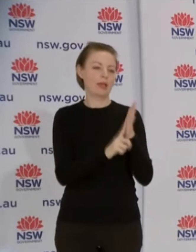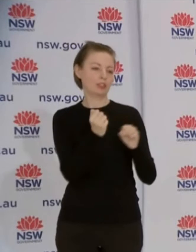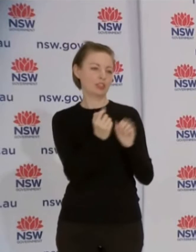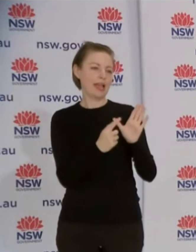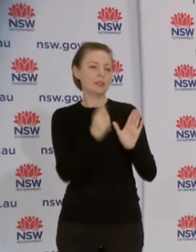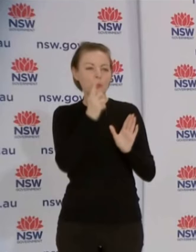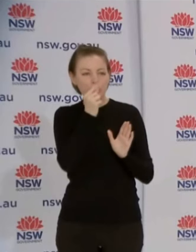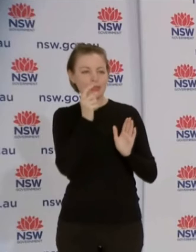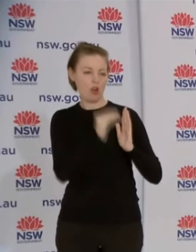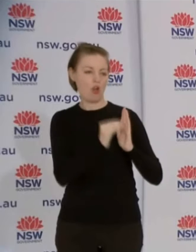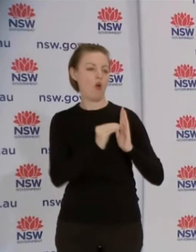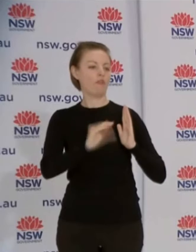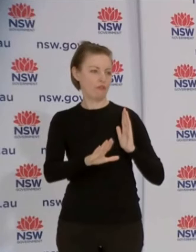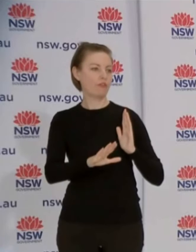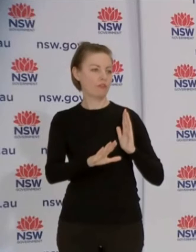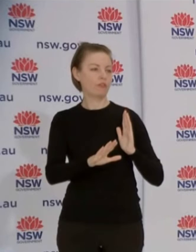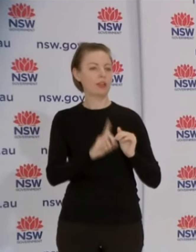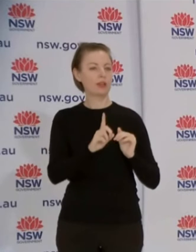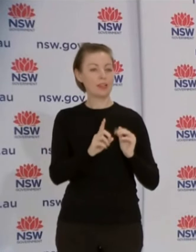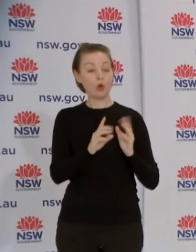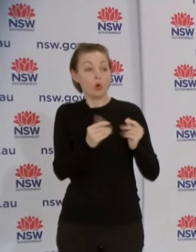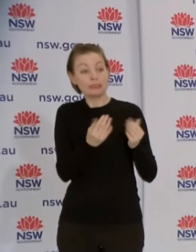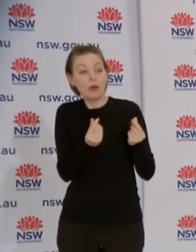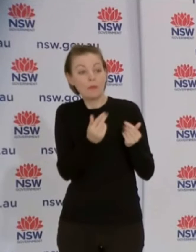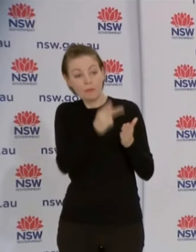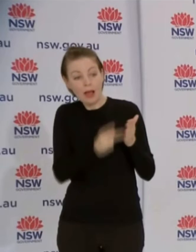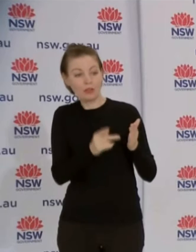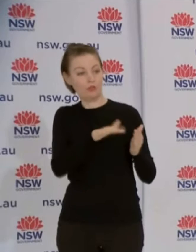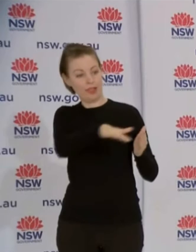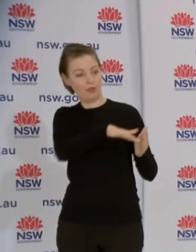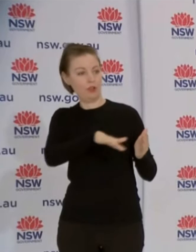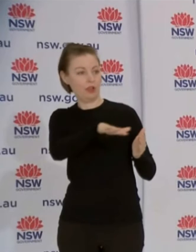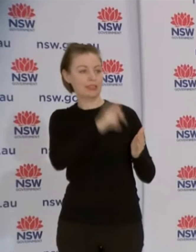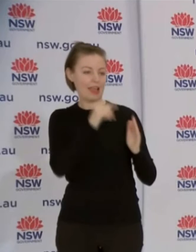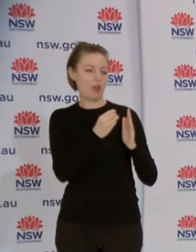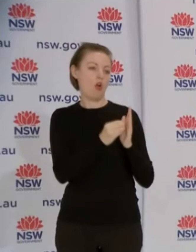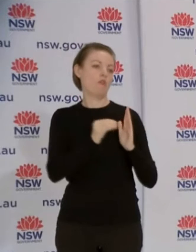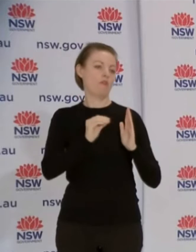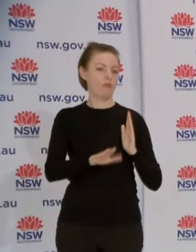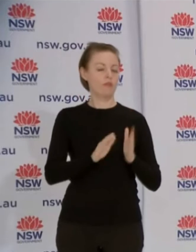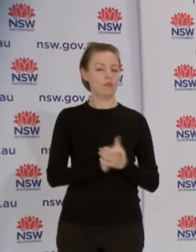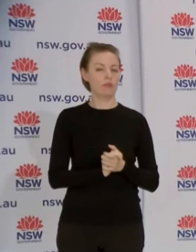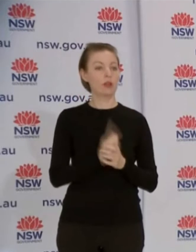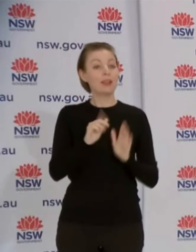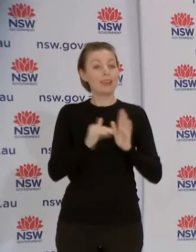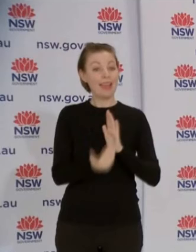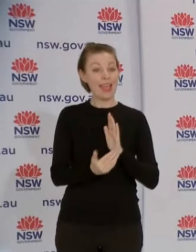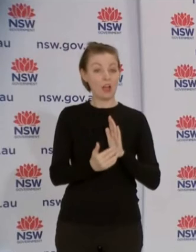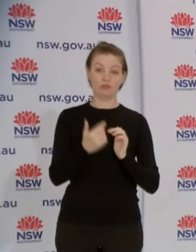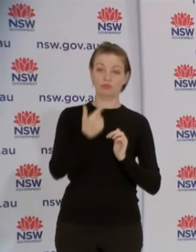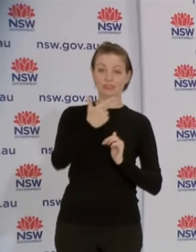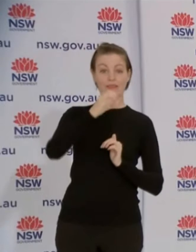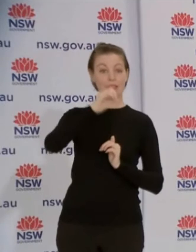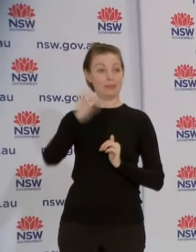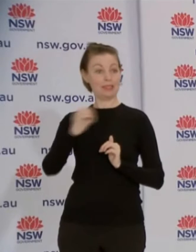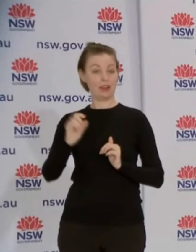them of those burdens, or even part of councils, and that's ongoing work. But now that we've hit the 70% first dose across the state, we